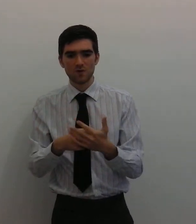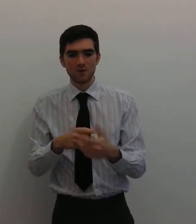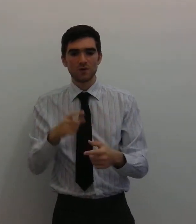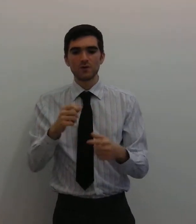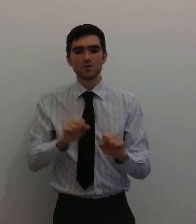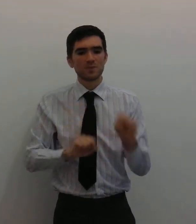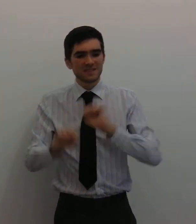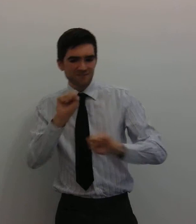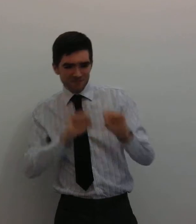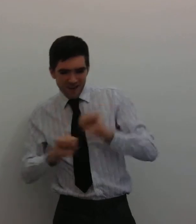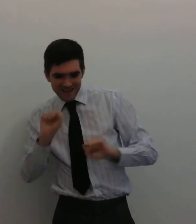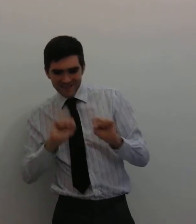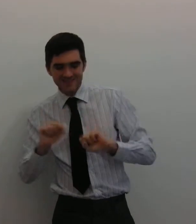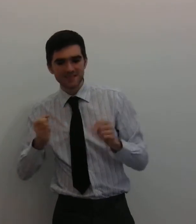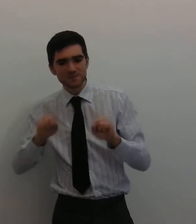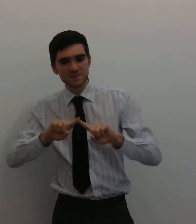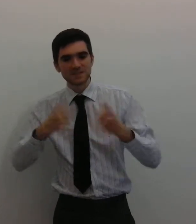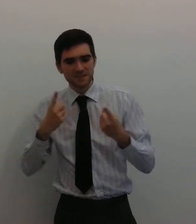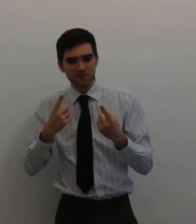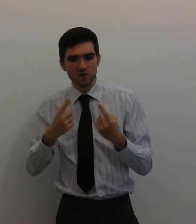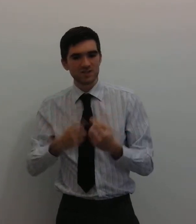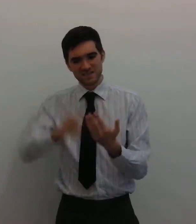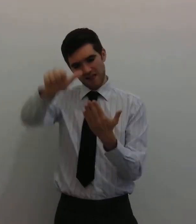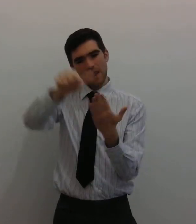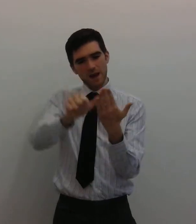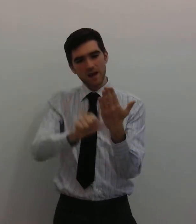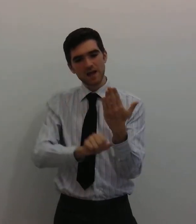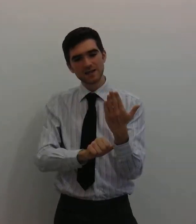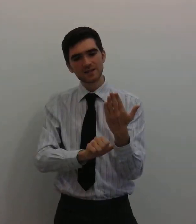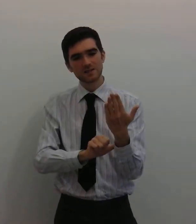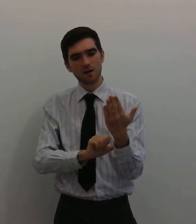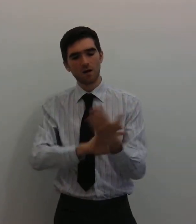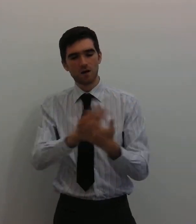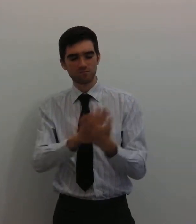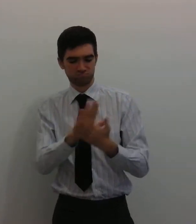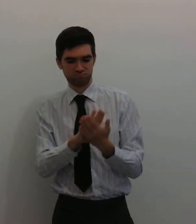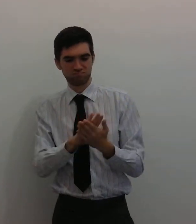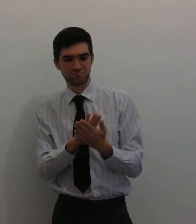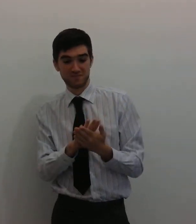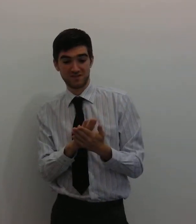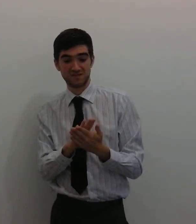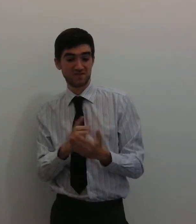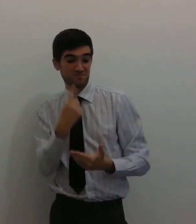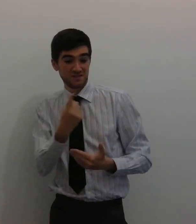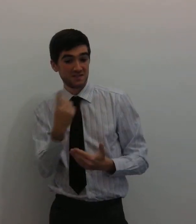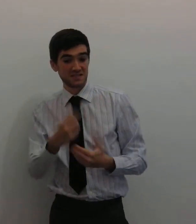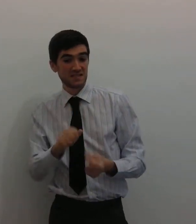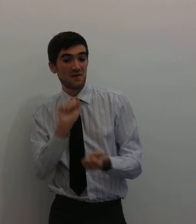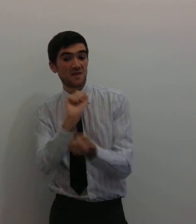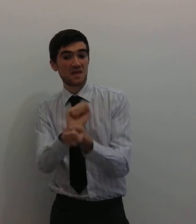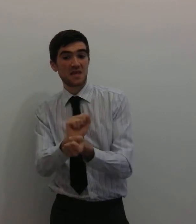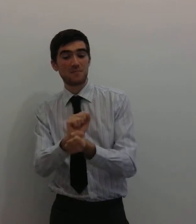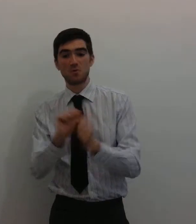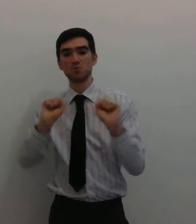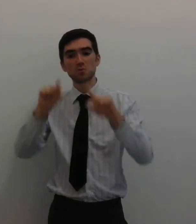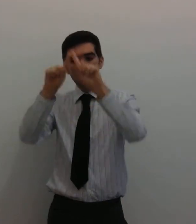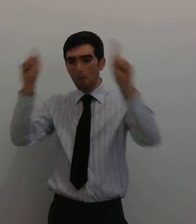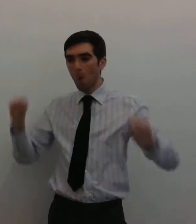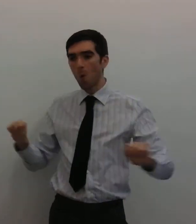of samples. So there's a big list of those for you to keep. Maybe pin them on your pinboard so that when you're time recording, it's there for